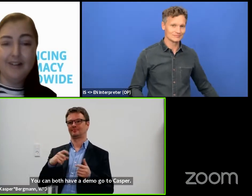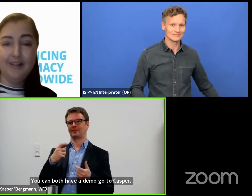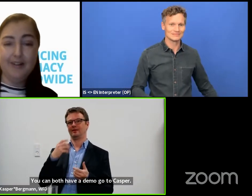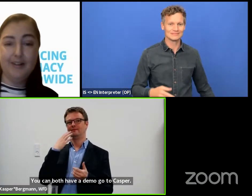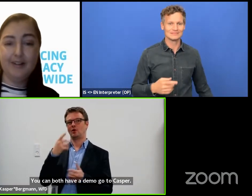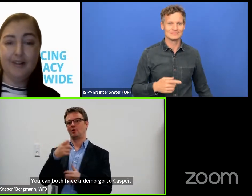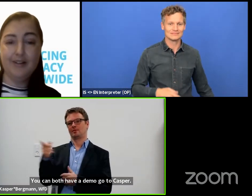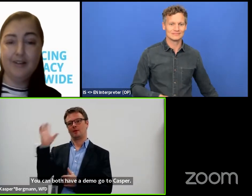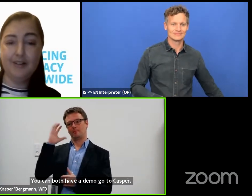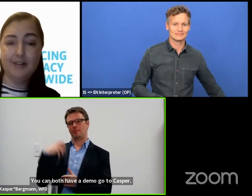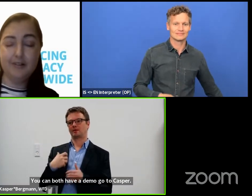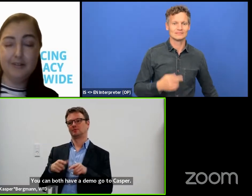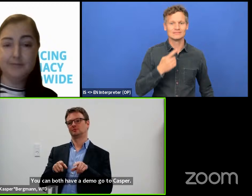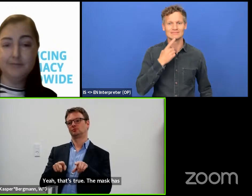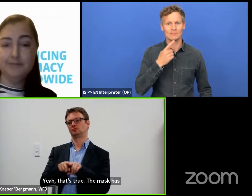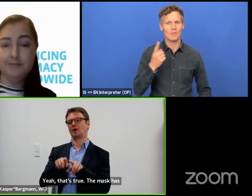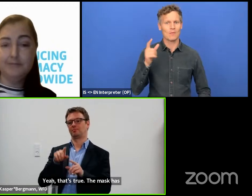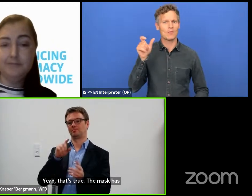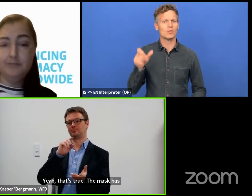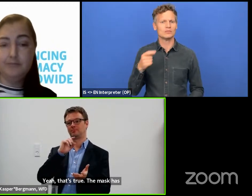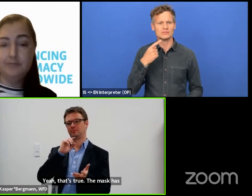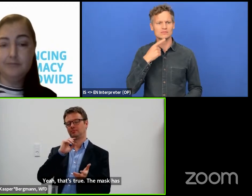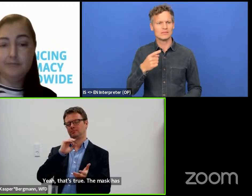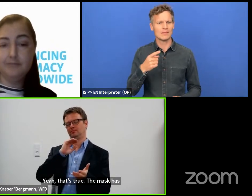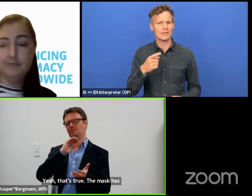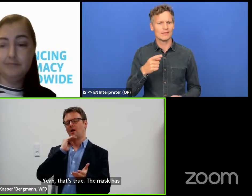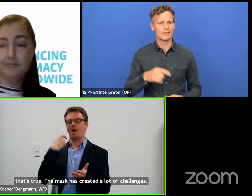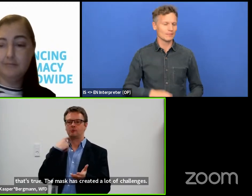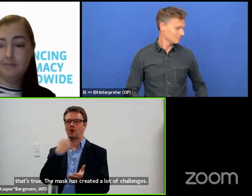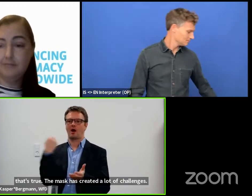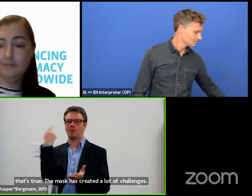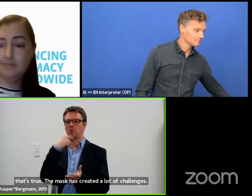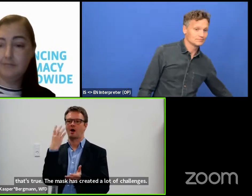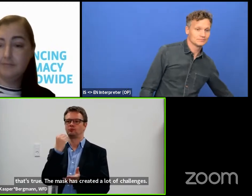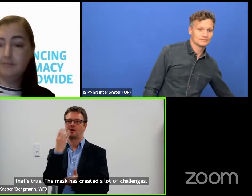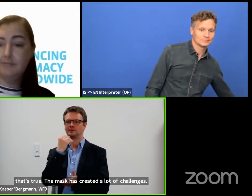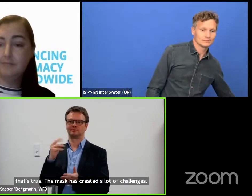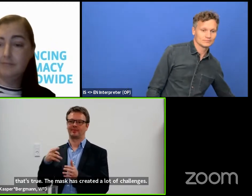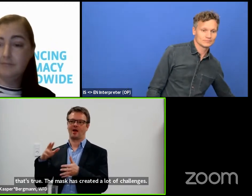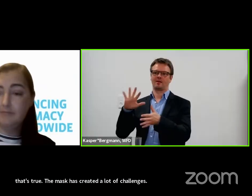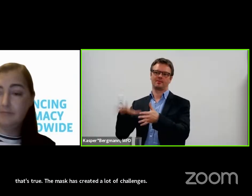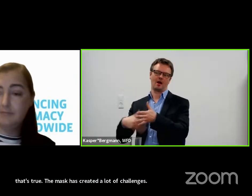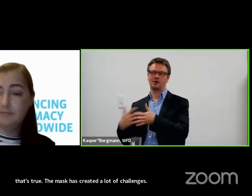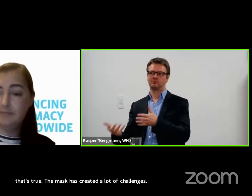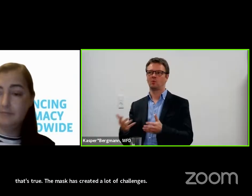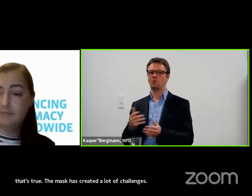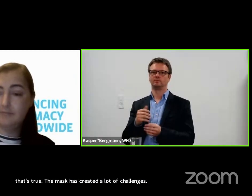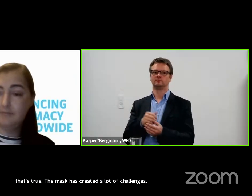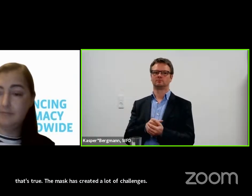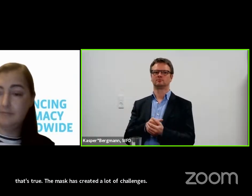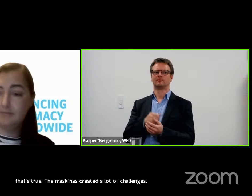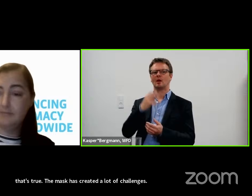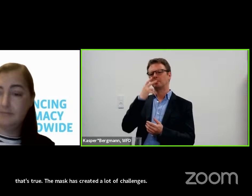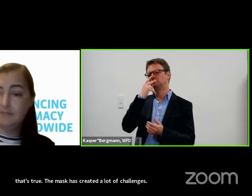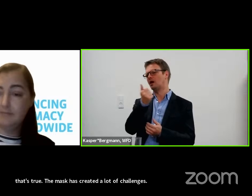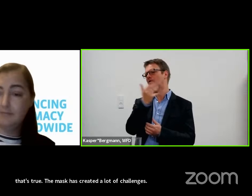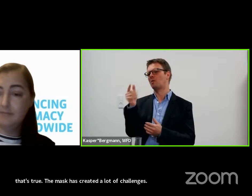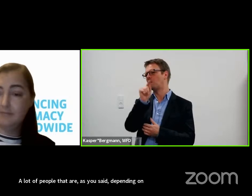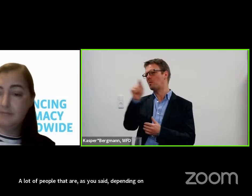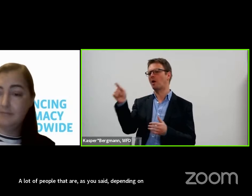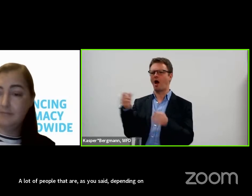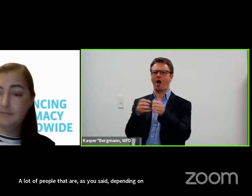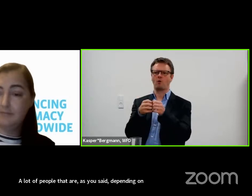has created a lot of challenges. There are a lot of people that are, as you said, depending on